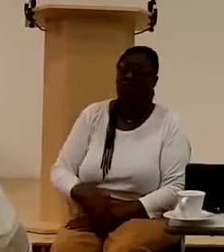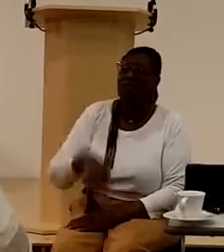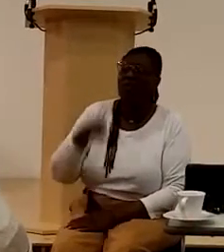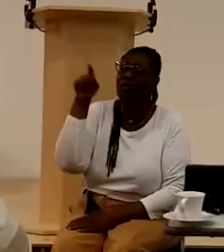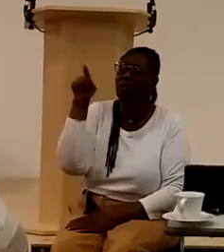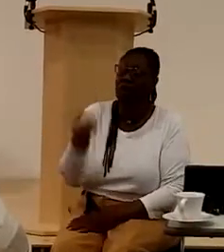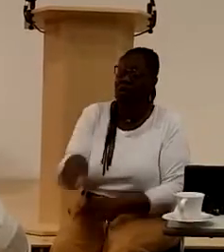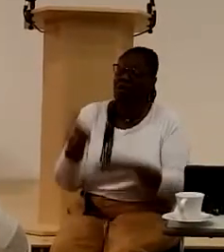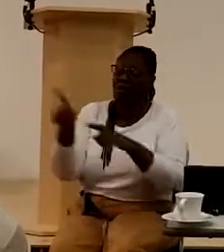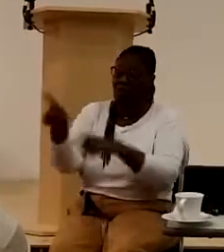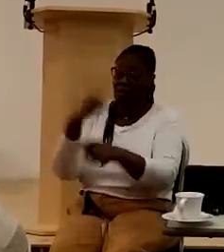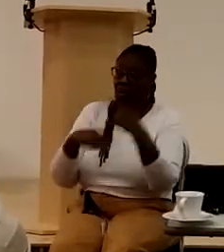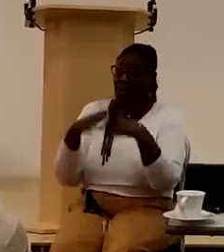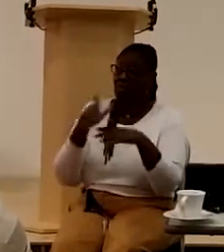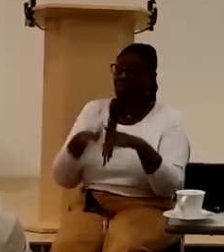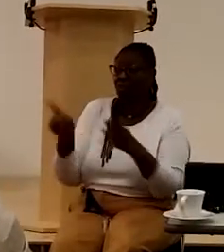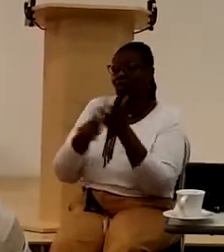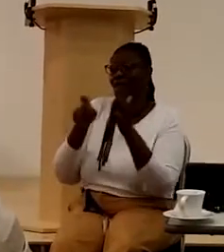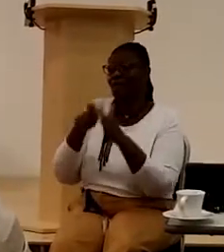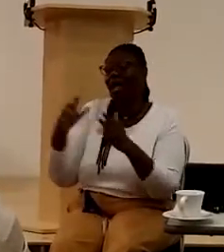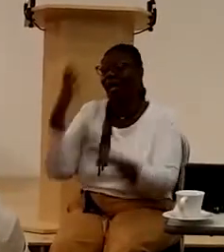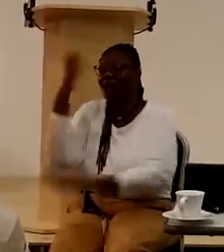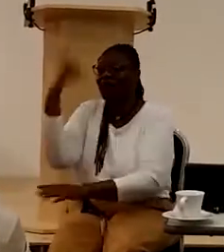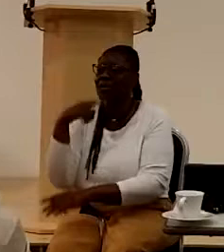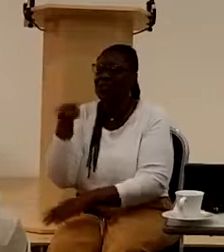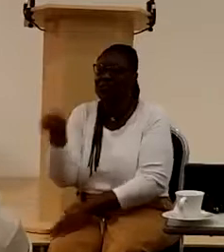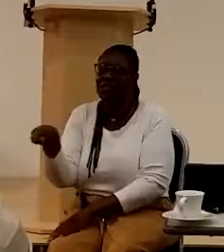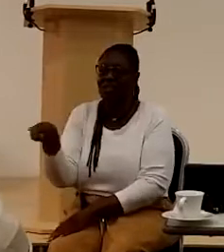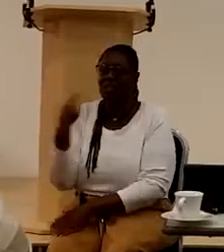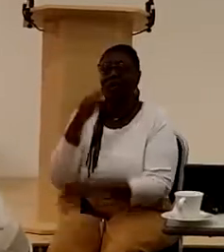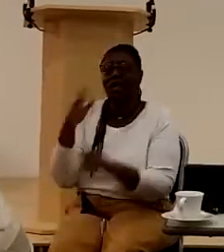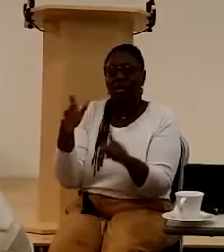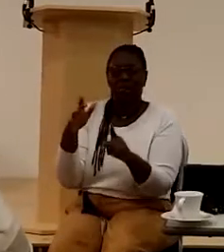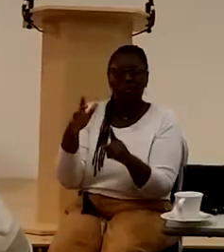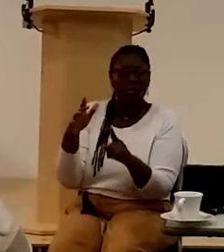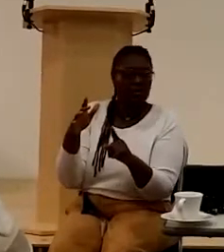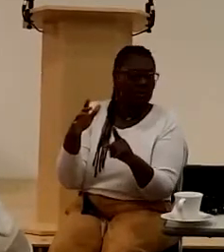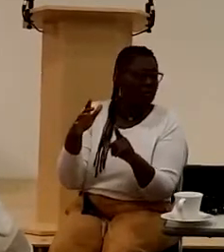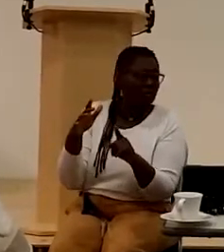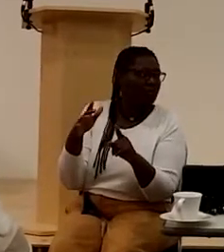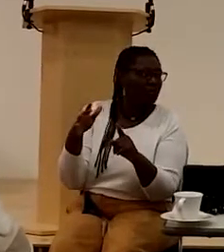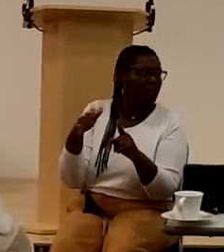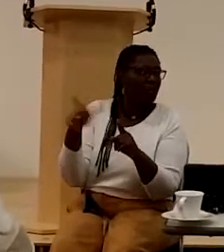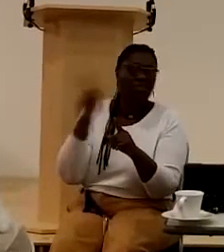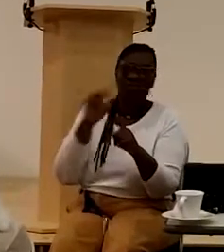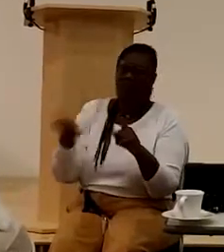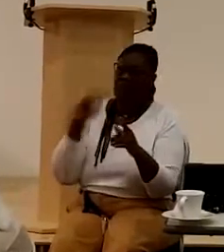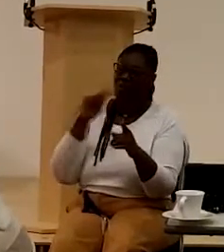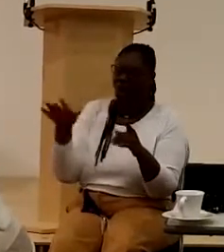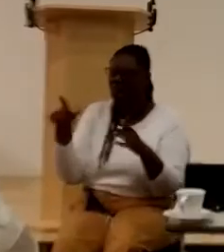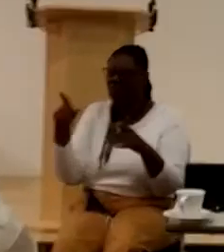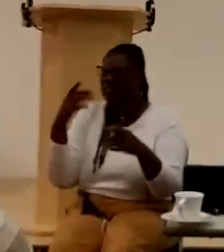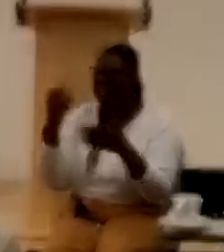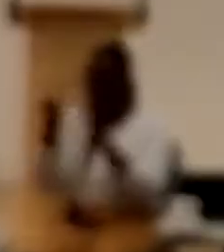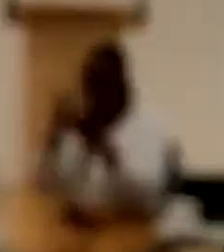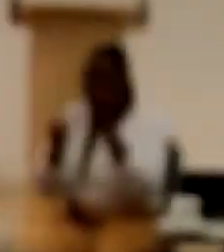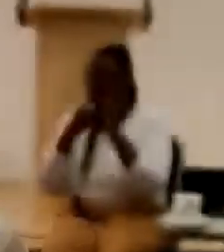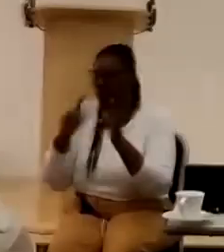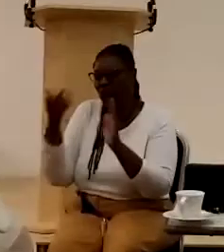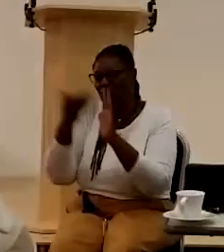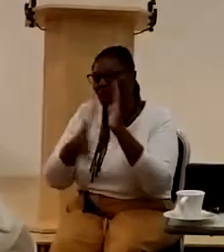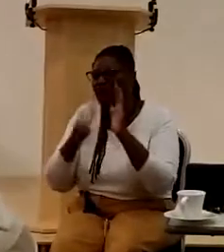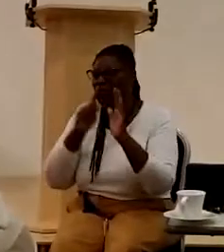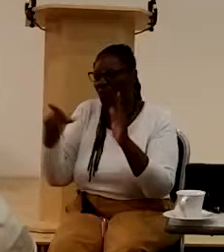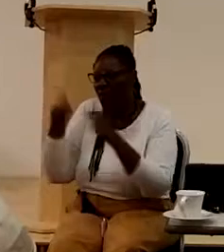After the UN signed last year that the UK government is guilty of grave and systematic violations of disabled people's rights due to welfare